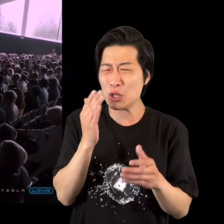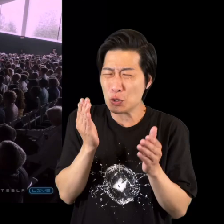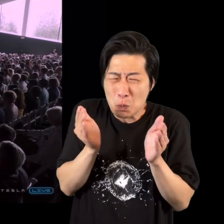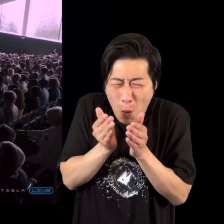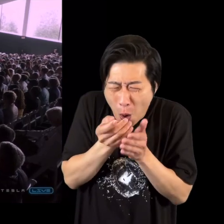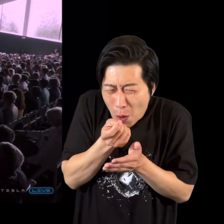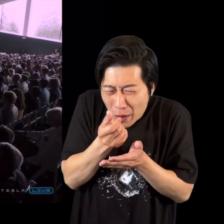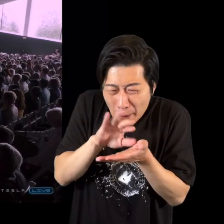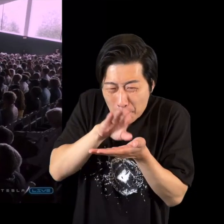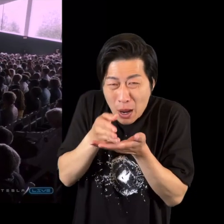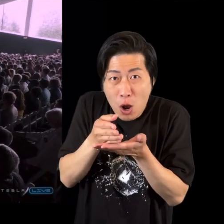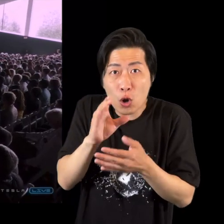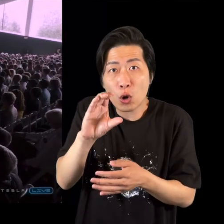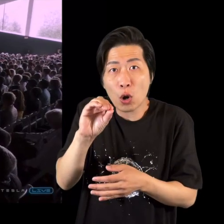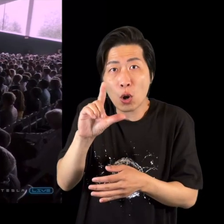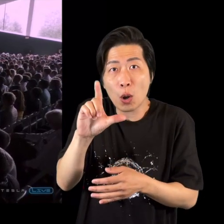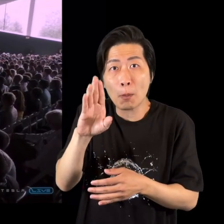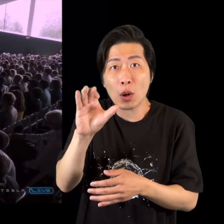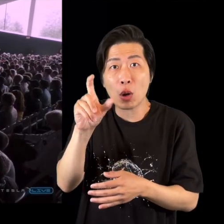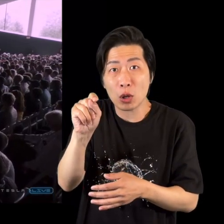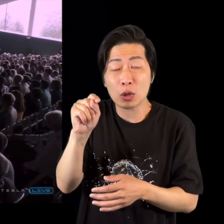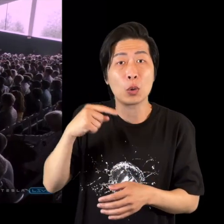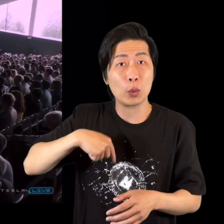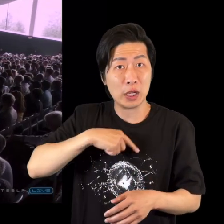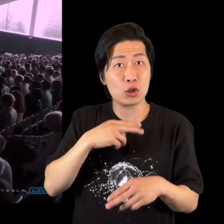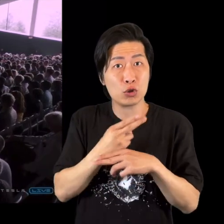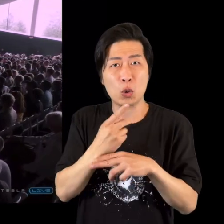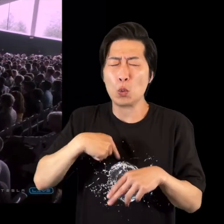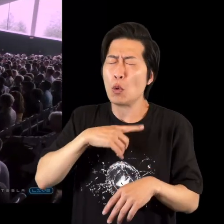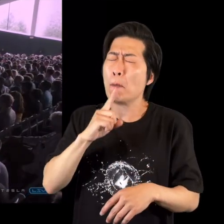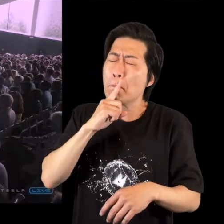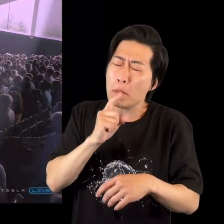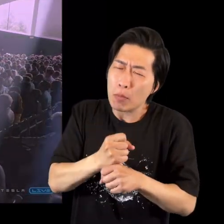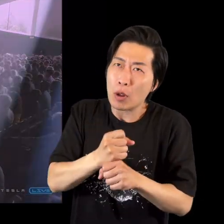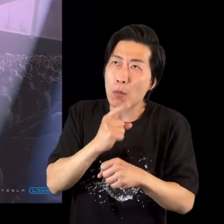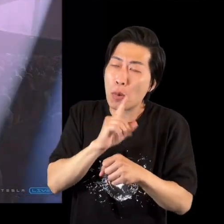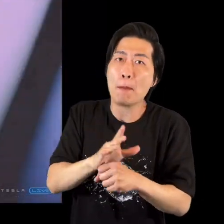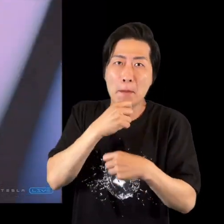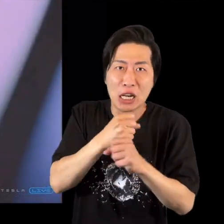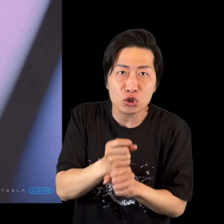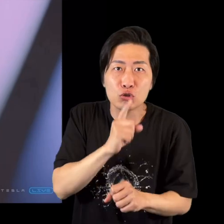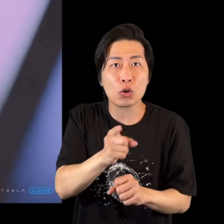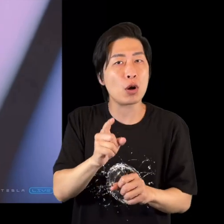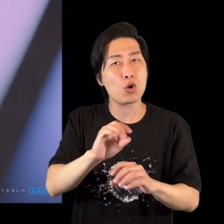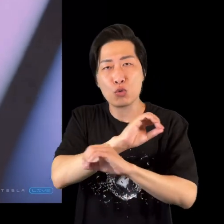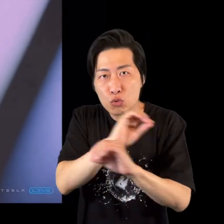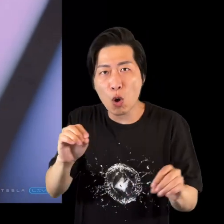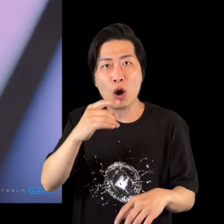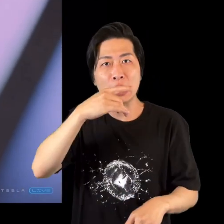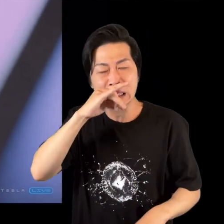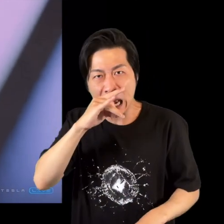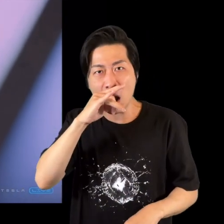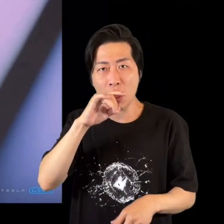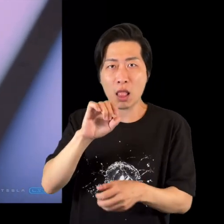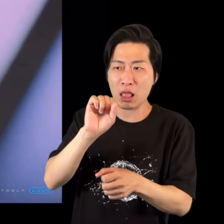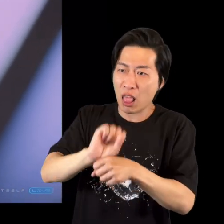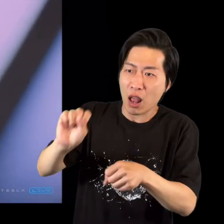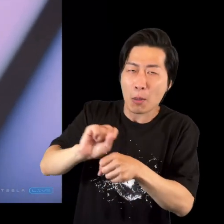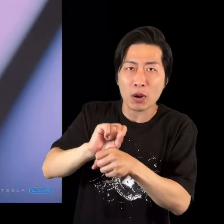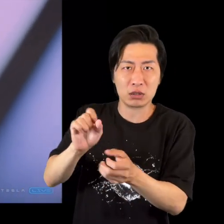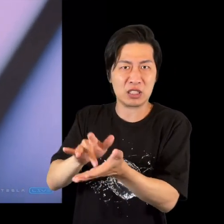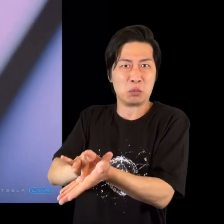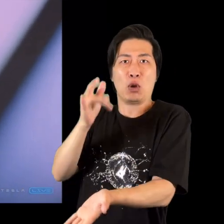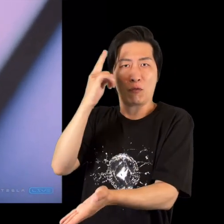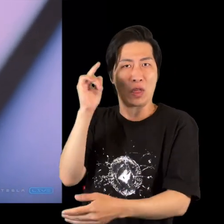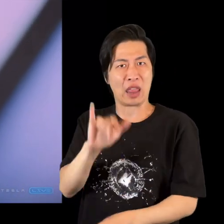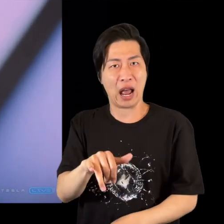cobalt that we do use, we will make sure, 6 ways to Sunday, that no child labor is being exploited. Obviously, we're a company that cares